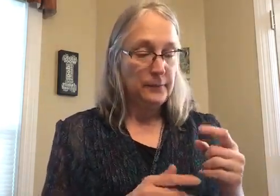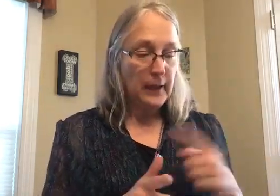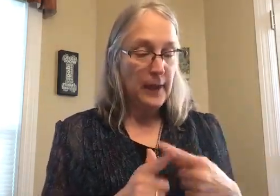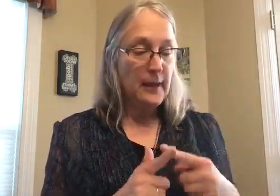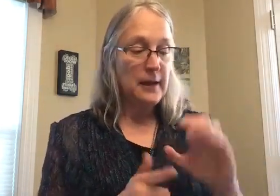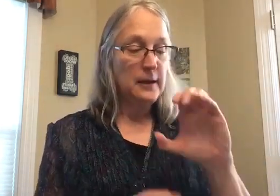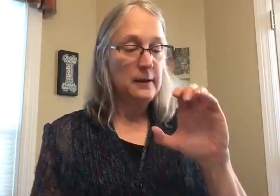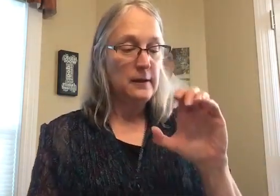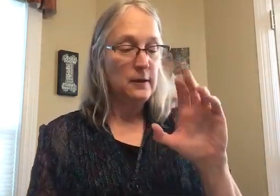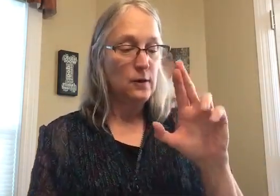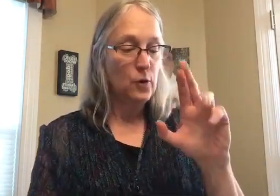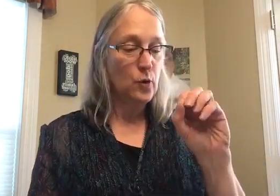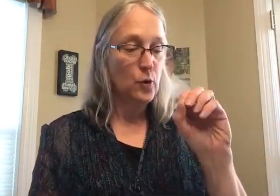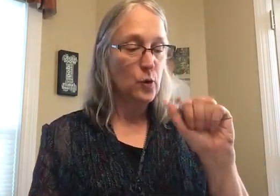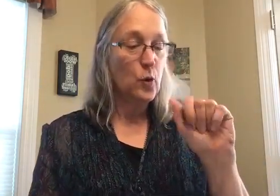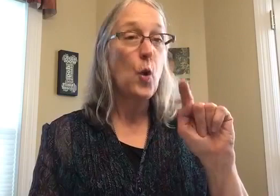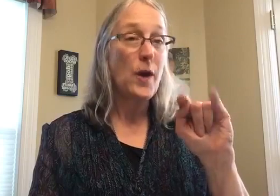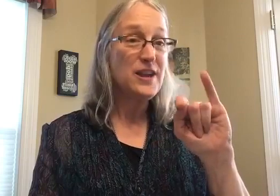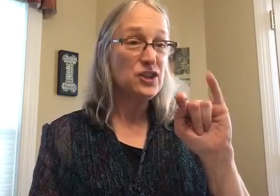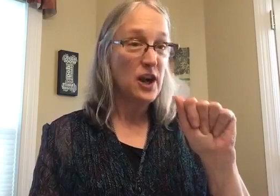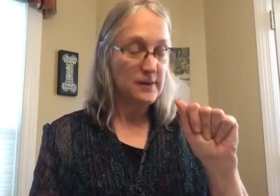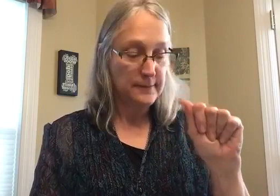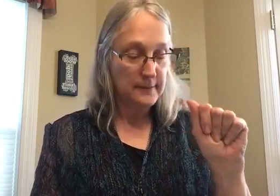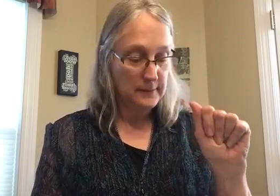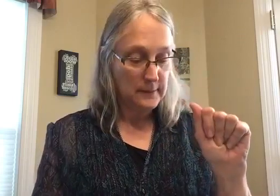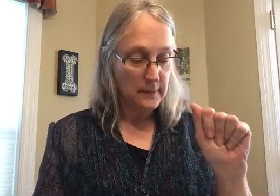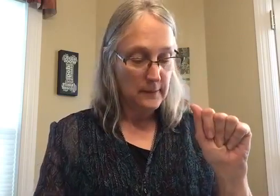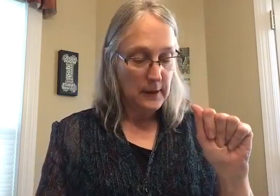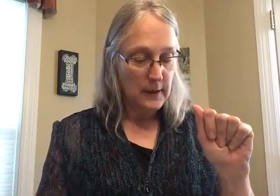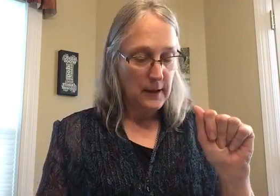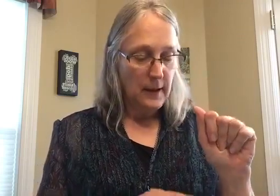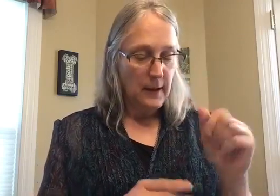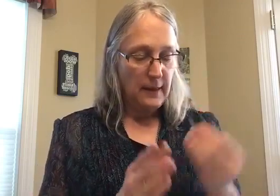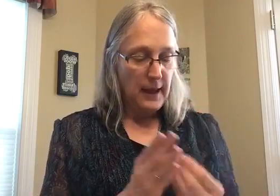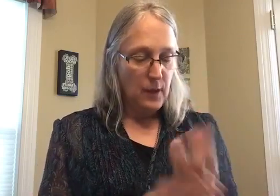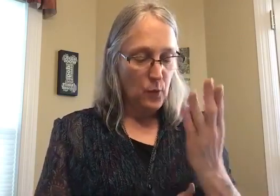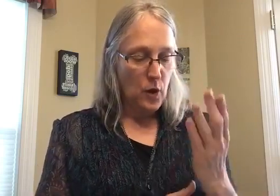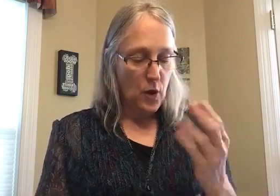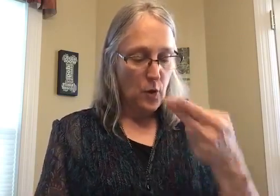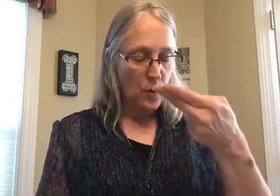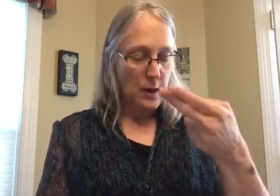And then in Croatia, they grow